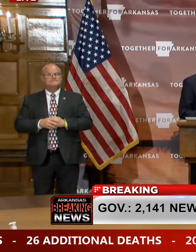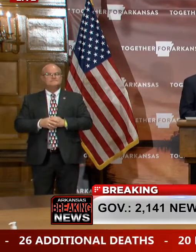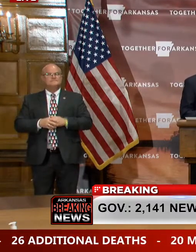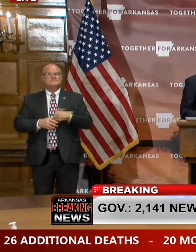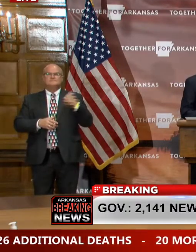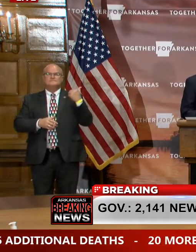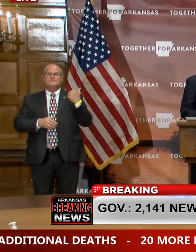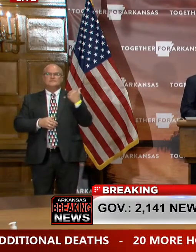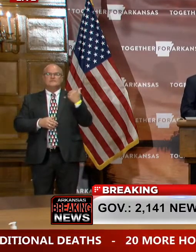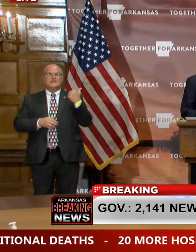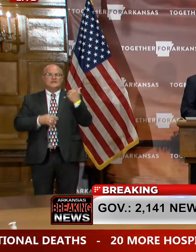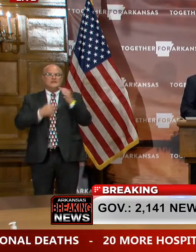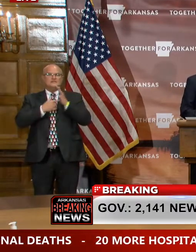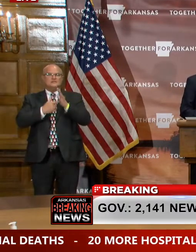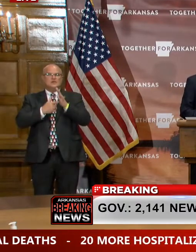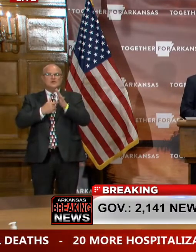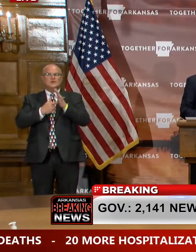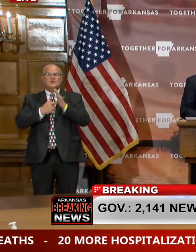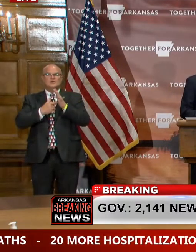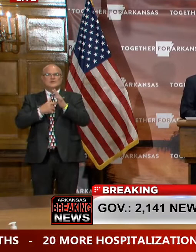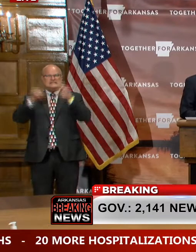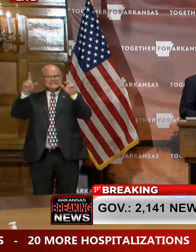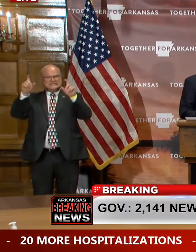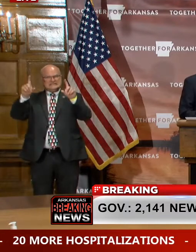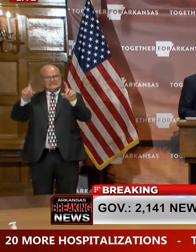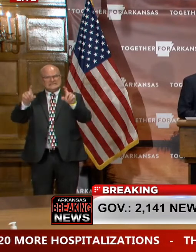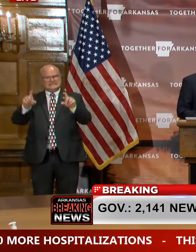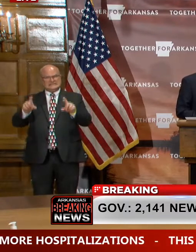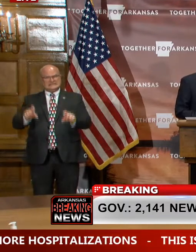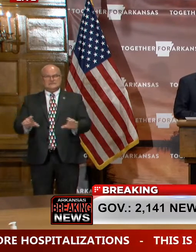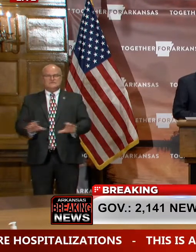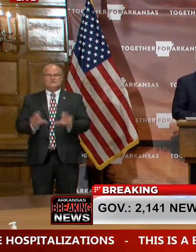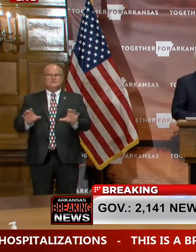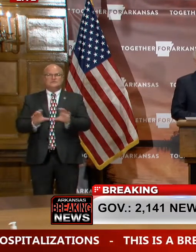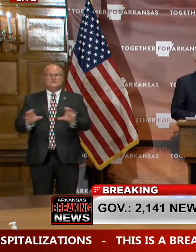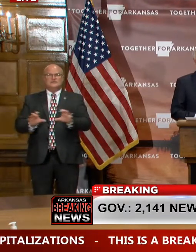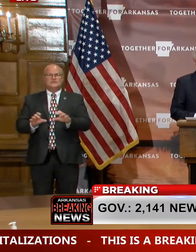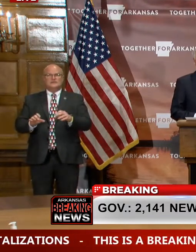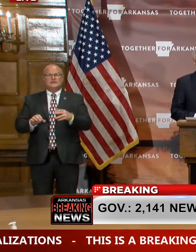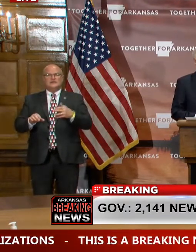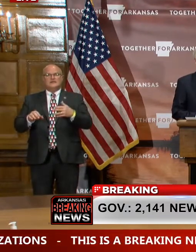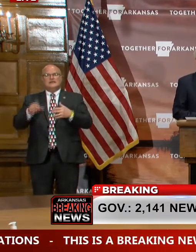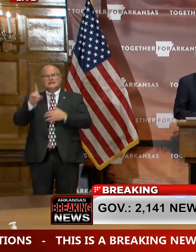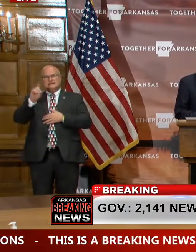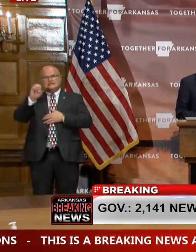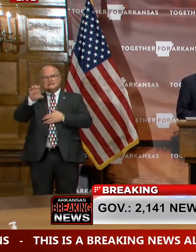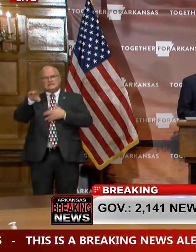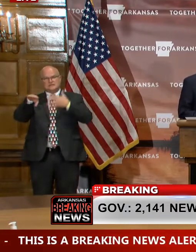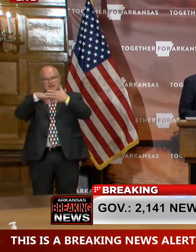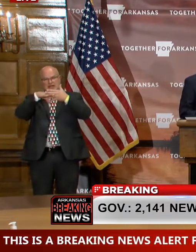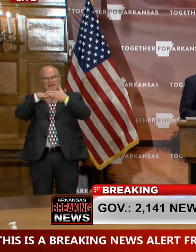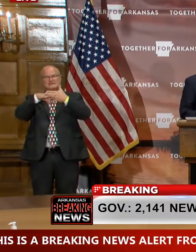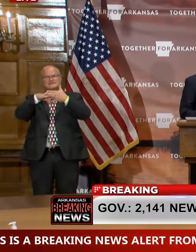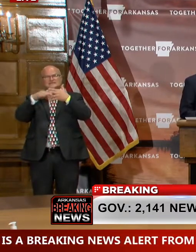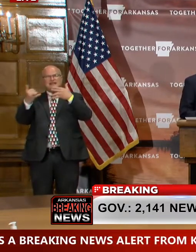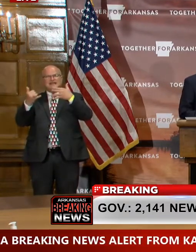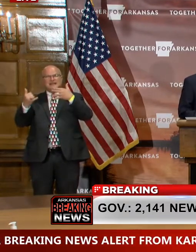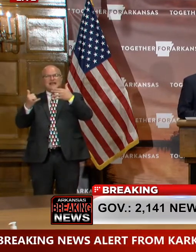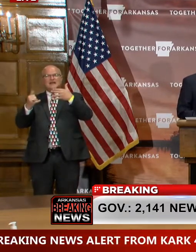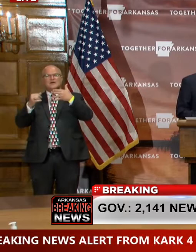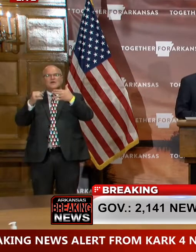This shows the massive amount of testing that we're doing. Halfway point in the month, we've tested